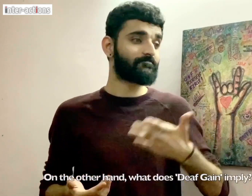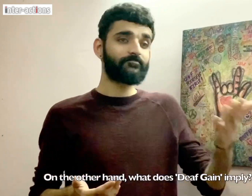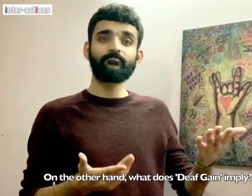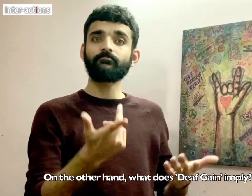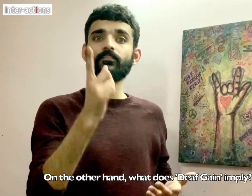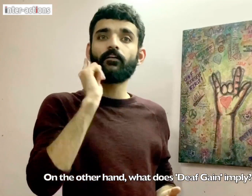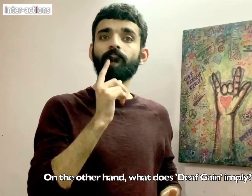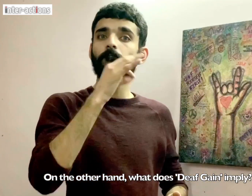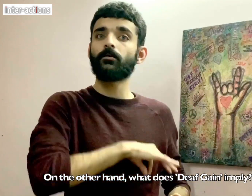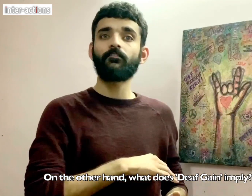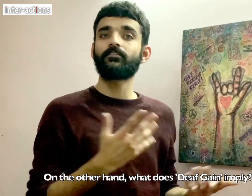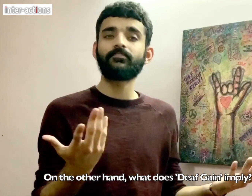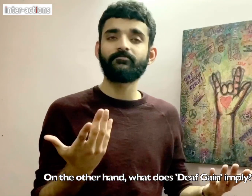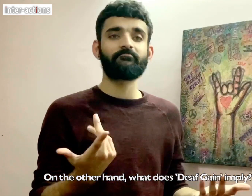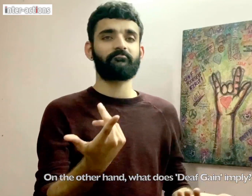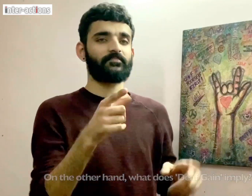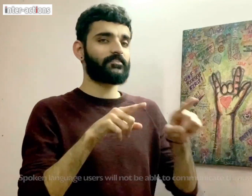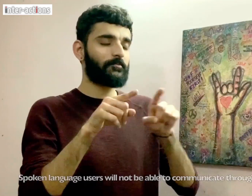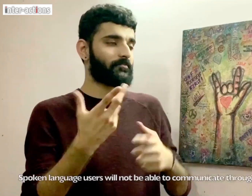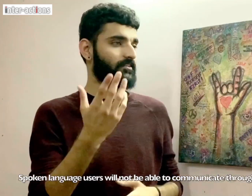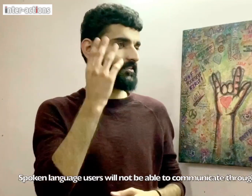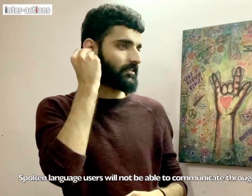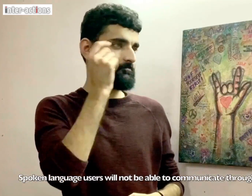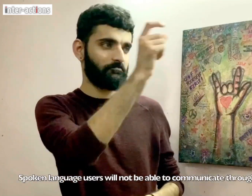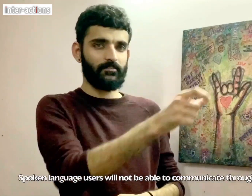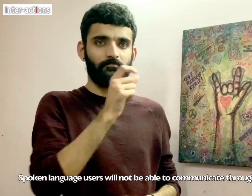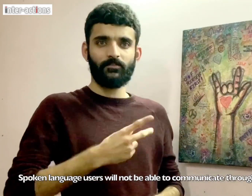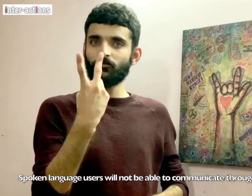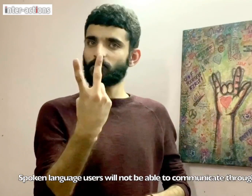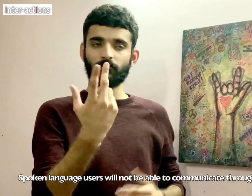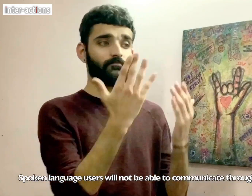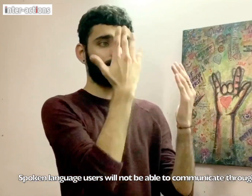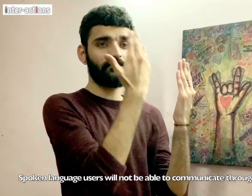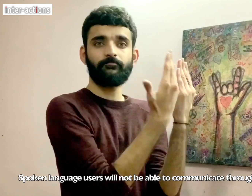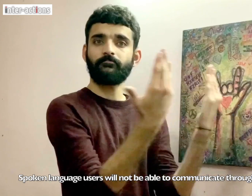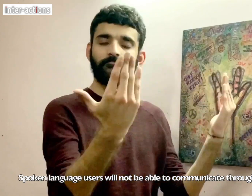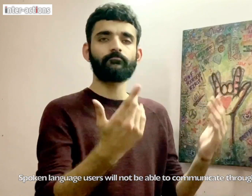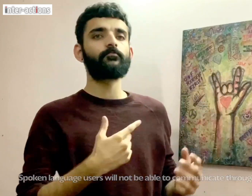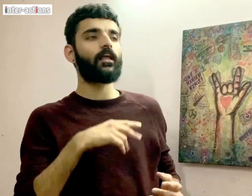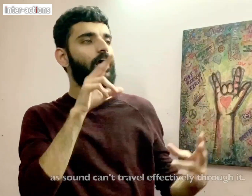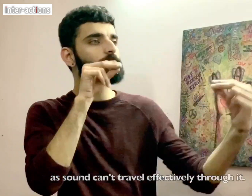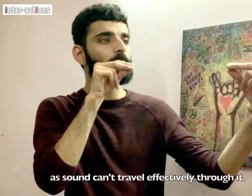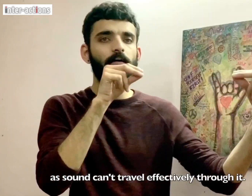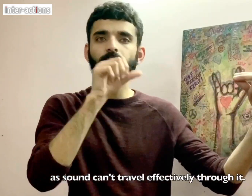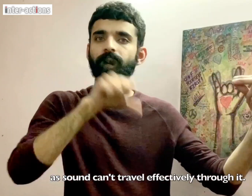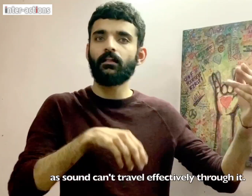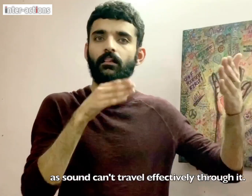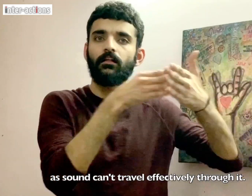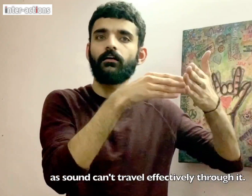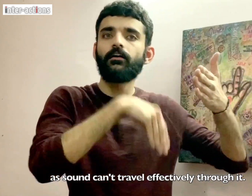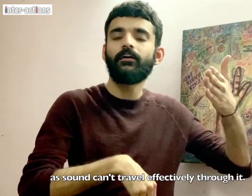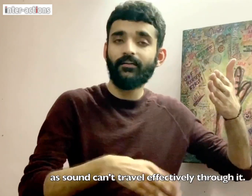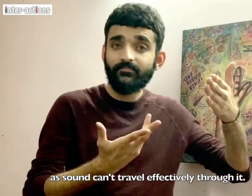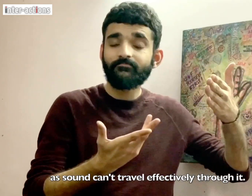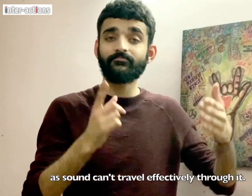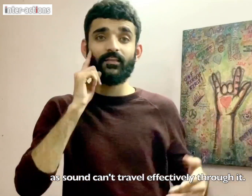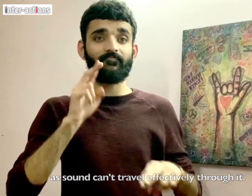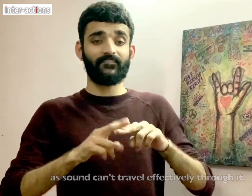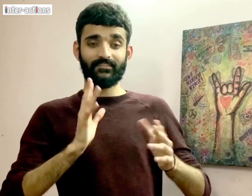On the other hand, what does deaf gain imply? Spoken language users will not be able to communicate through glass as sound can't travel effectively through it. Whereas for